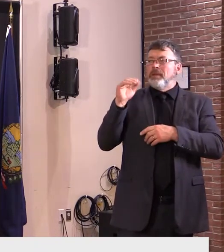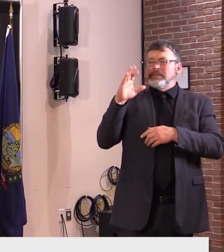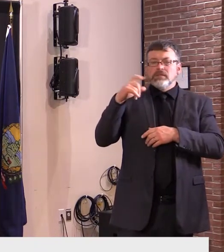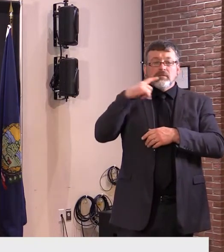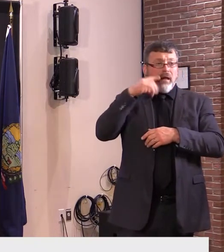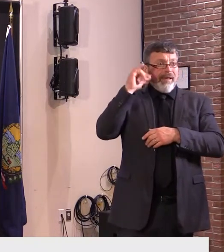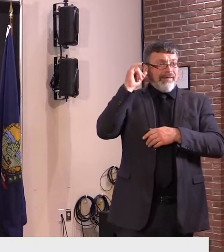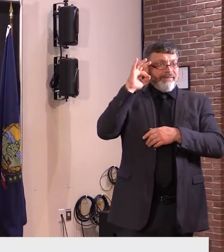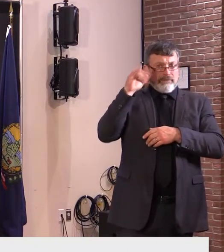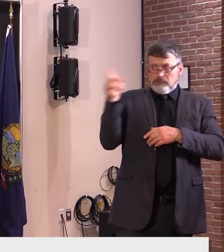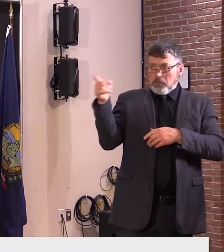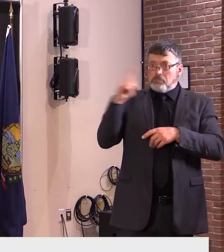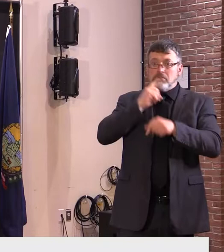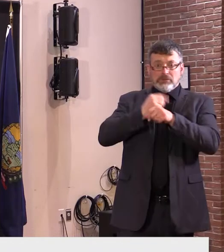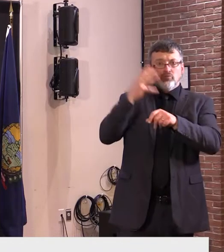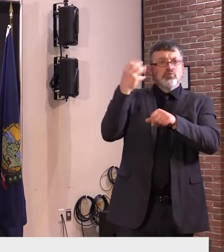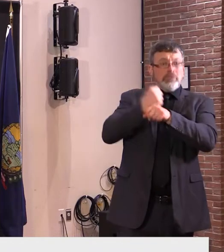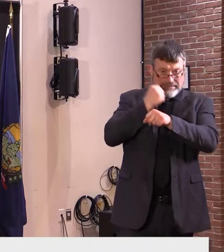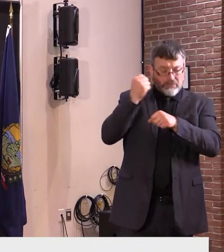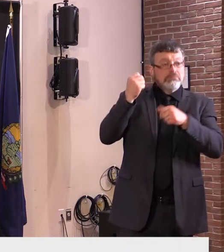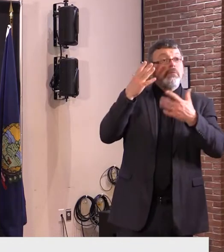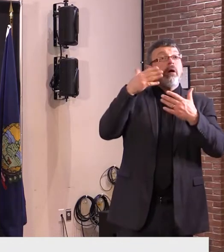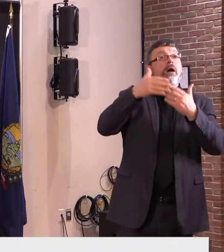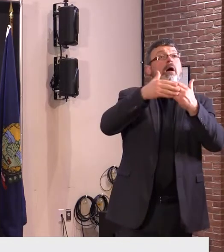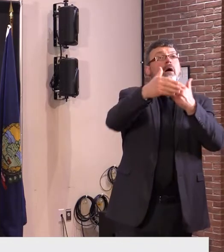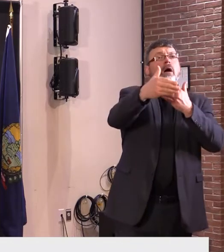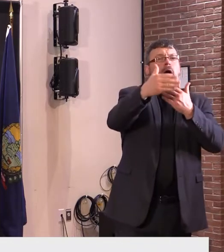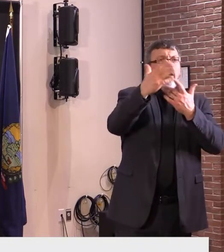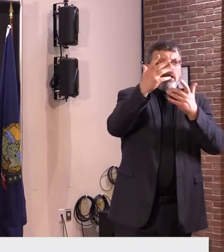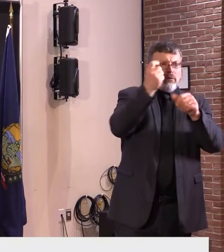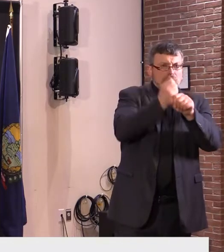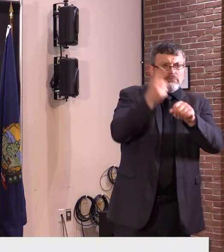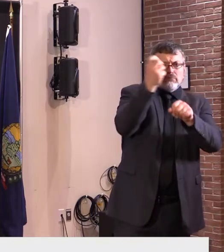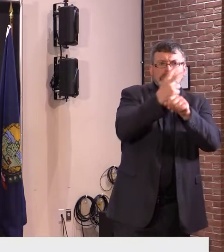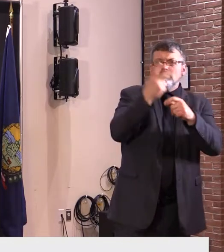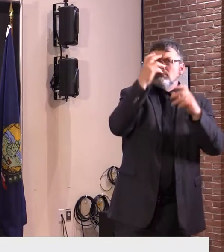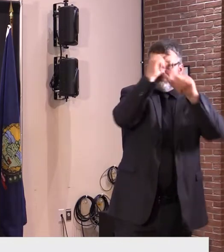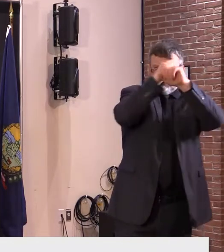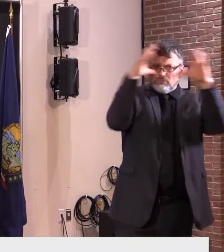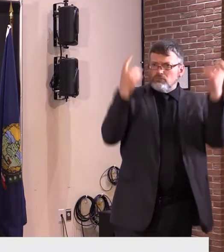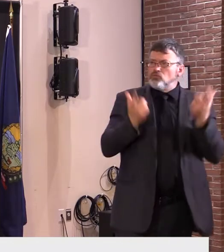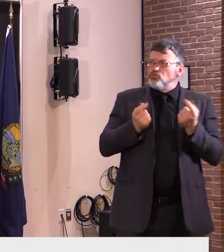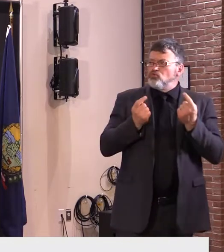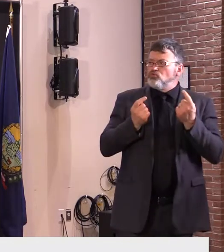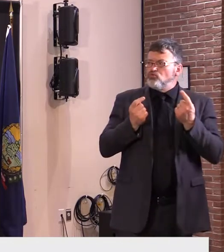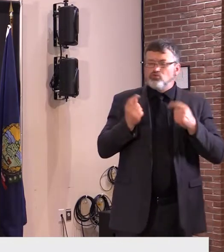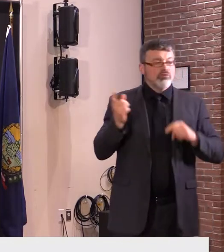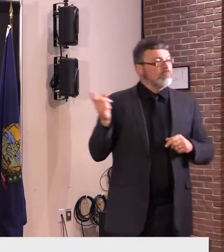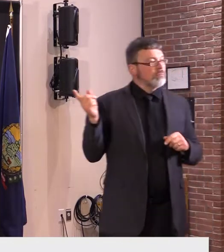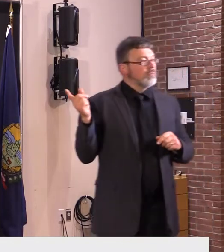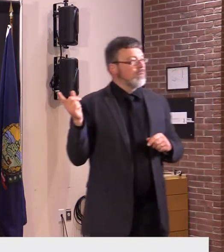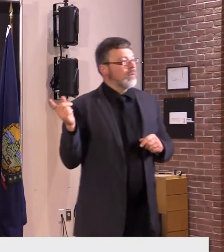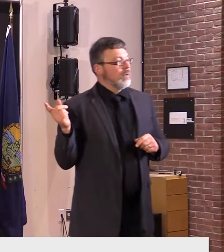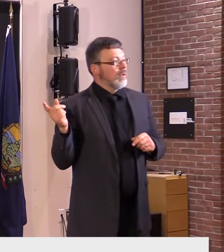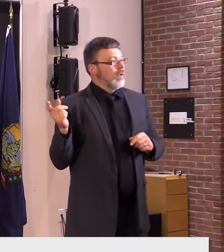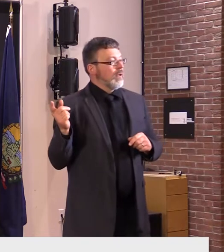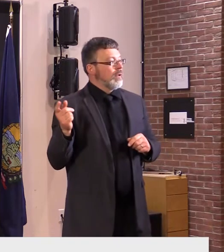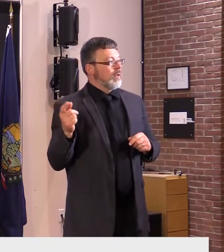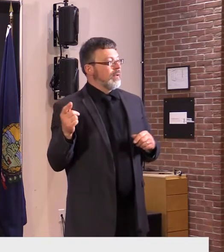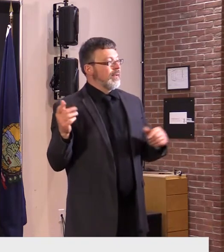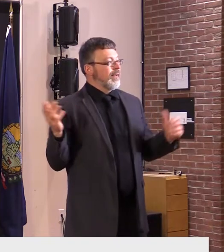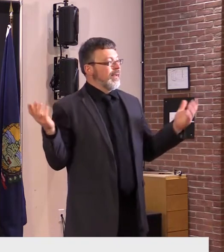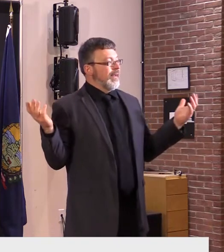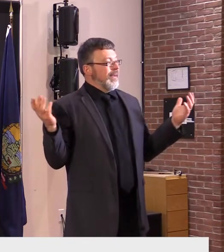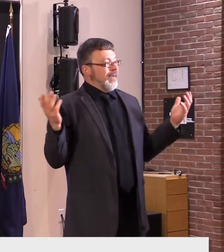Some of the same concerns I had 5 or 6 years ago are still here today. Our demographics being one, trying to grow